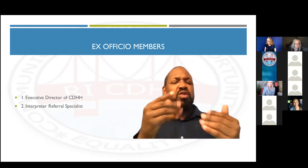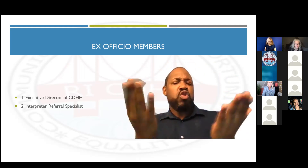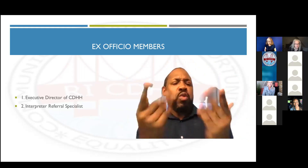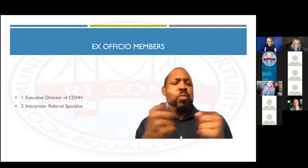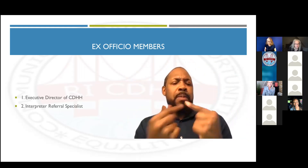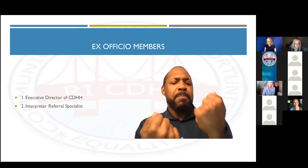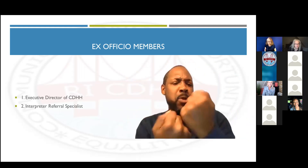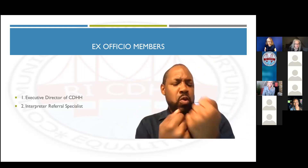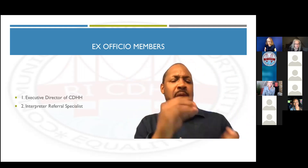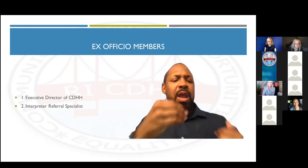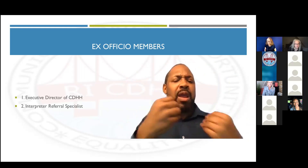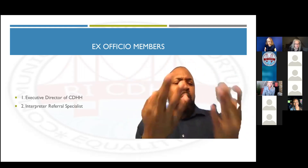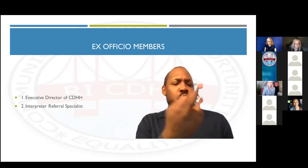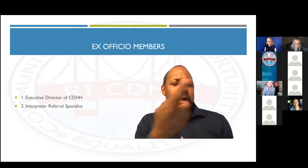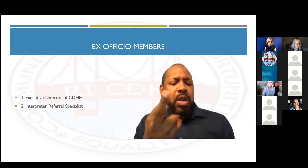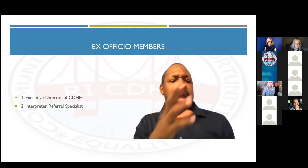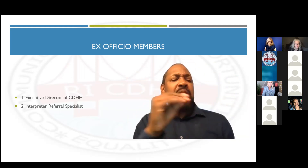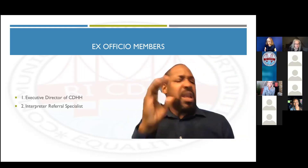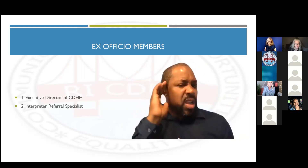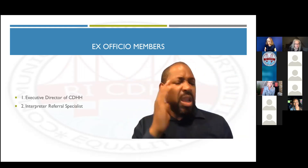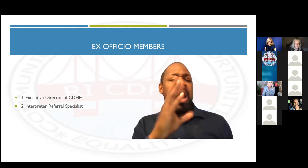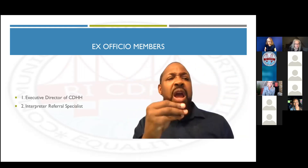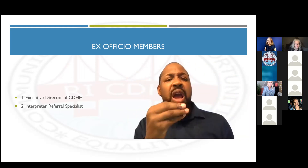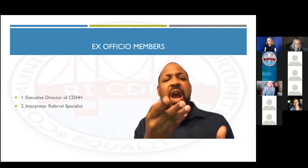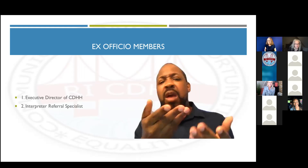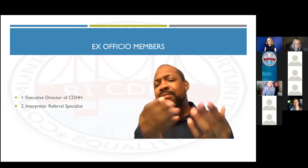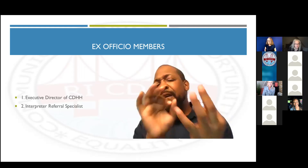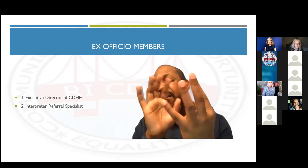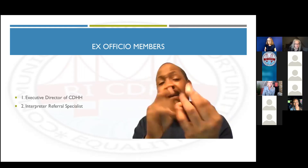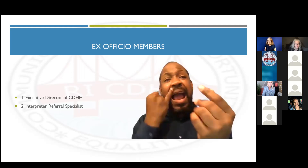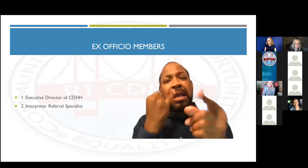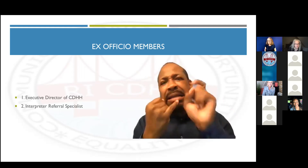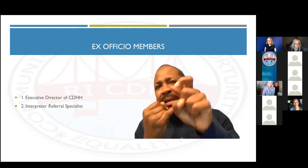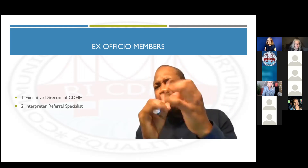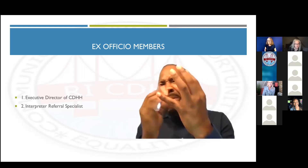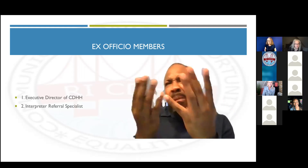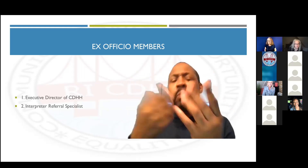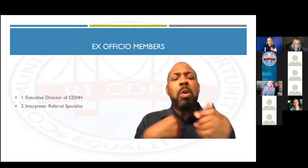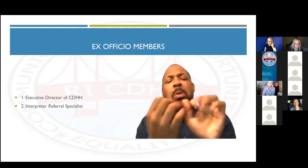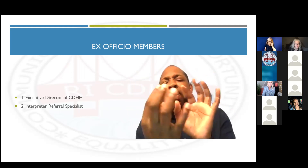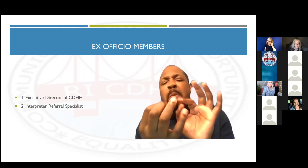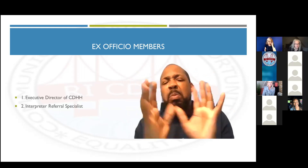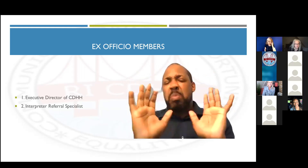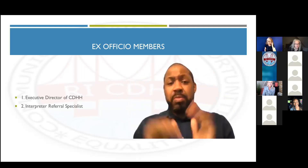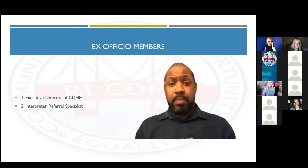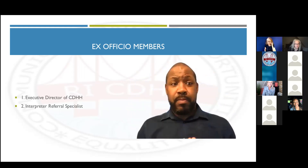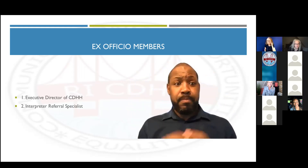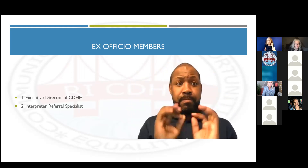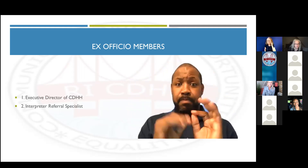your discussions in any deep way, nor will we vote. We'll just listen and be helpful where needed.